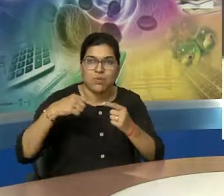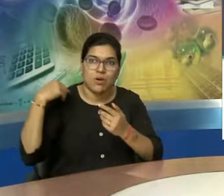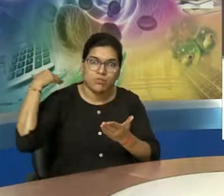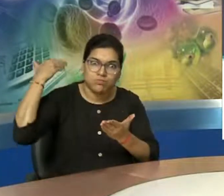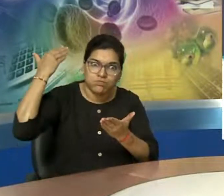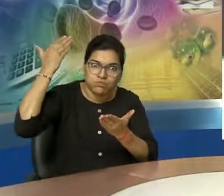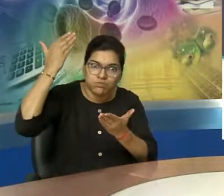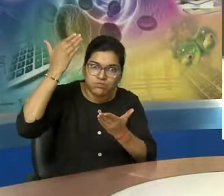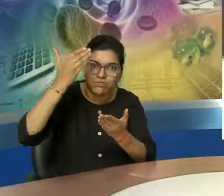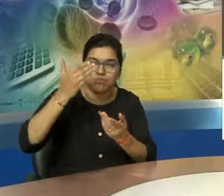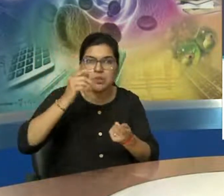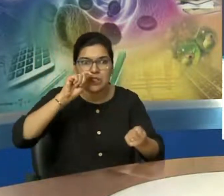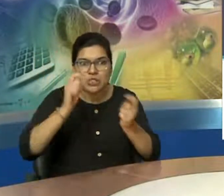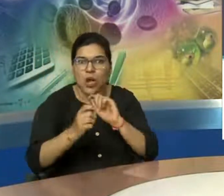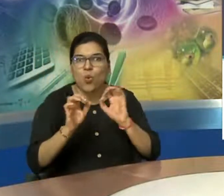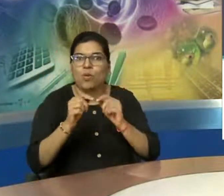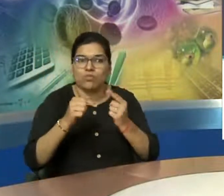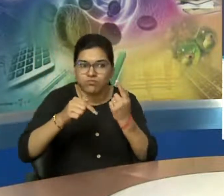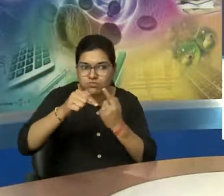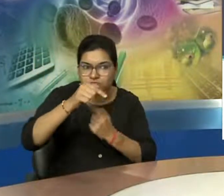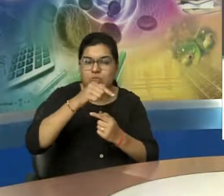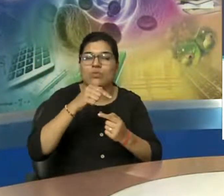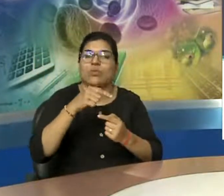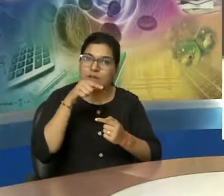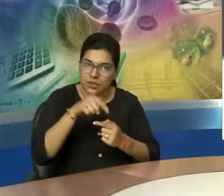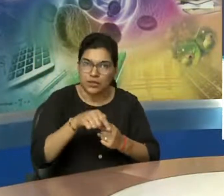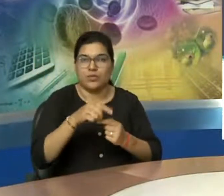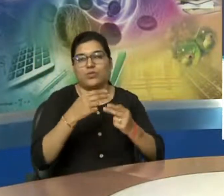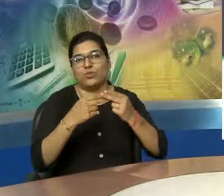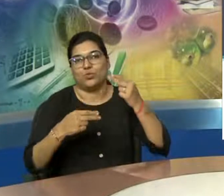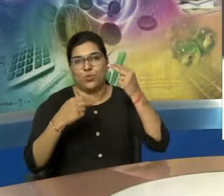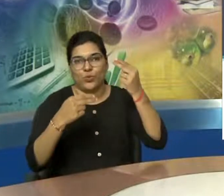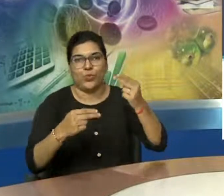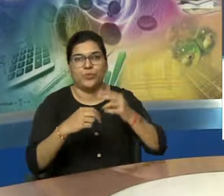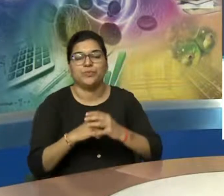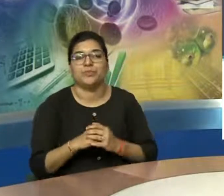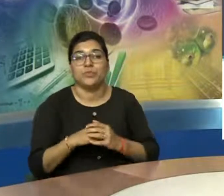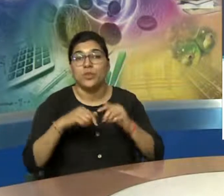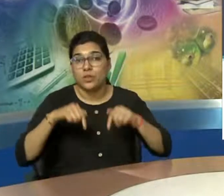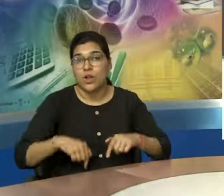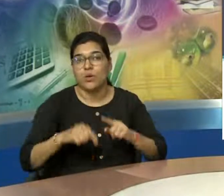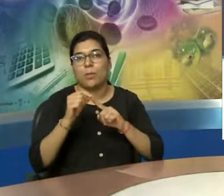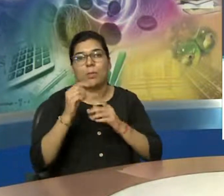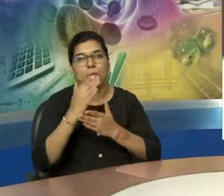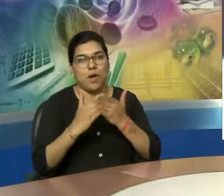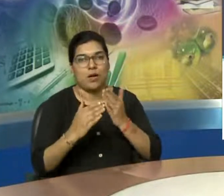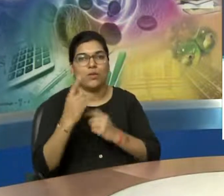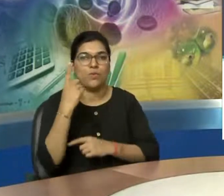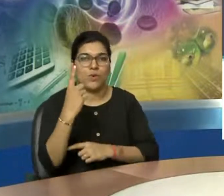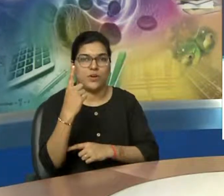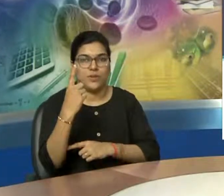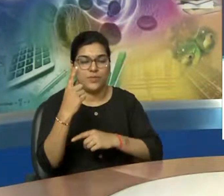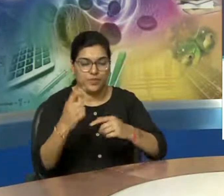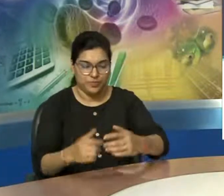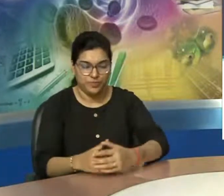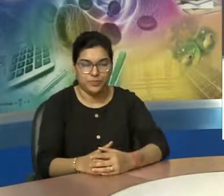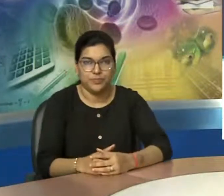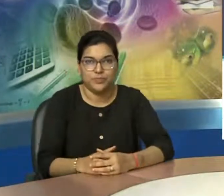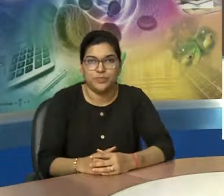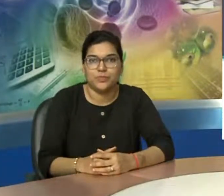In this lesson, we will understand all the principles which comes under this ecology system. This video is part